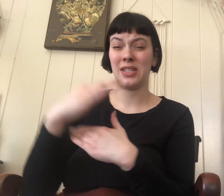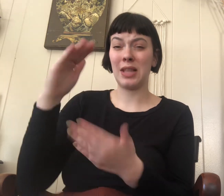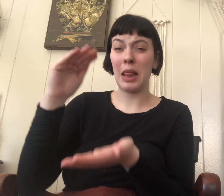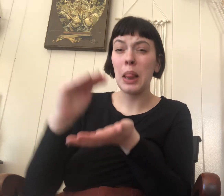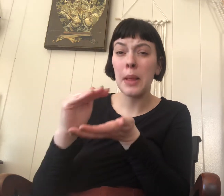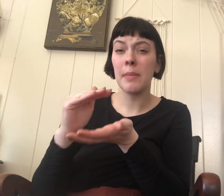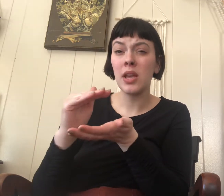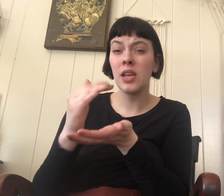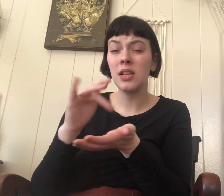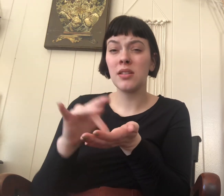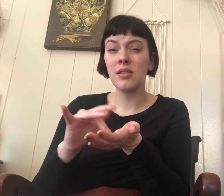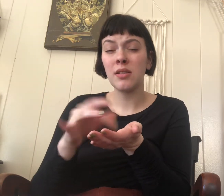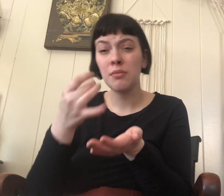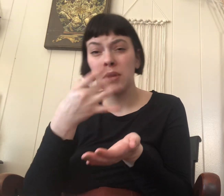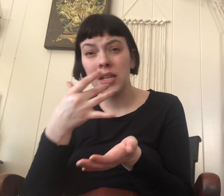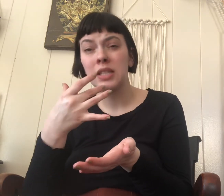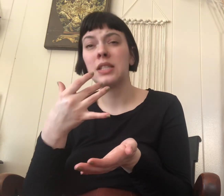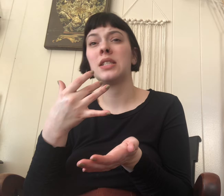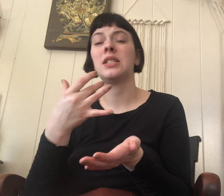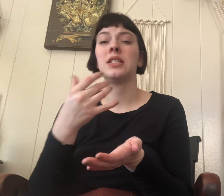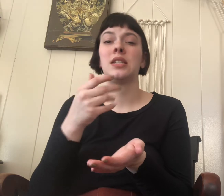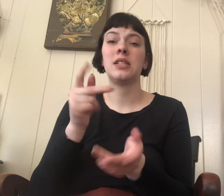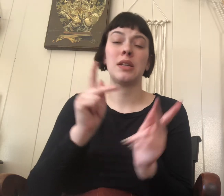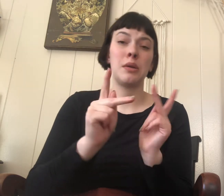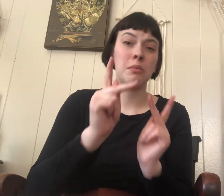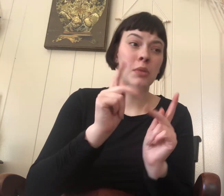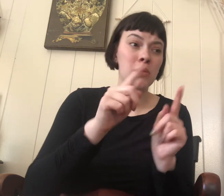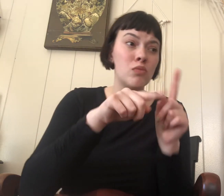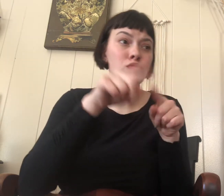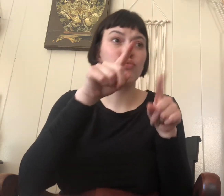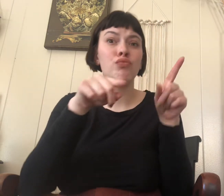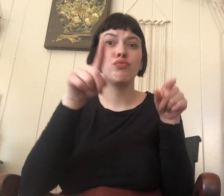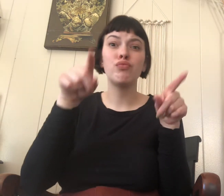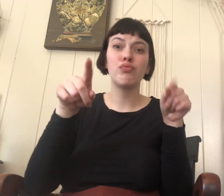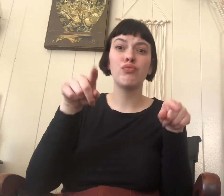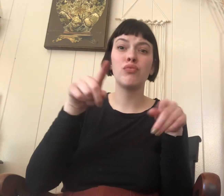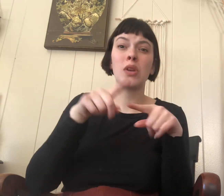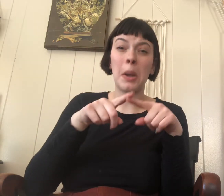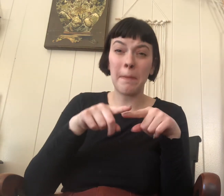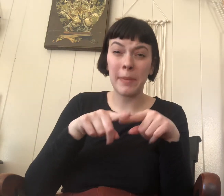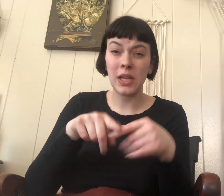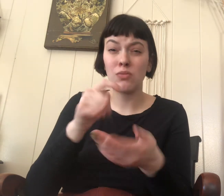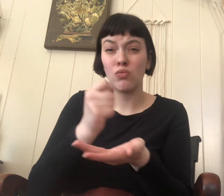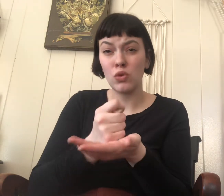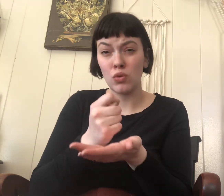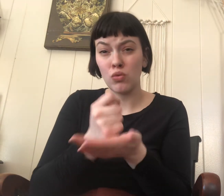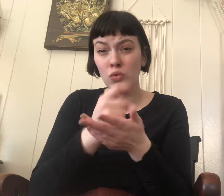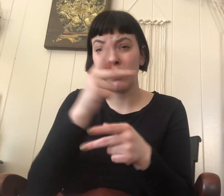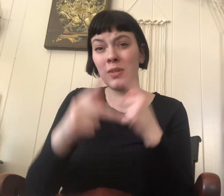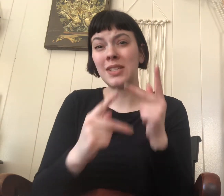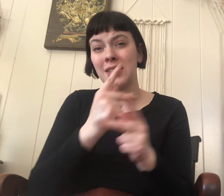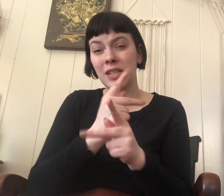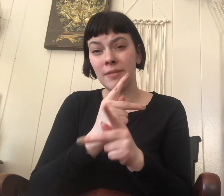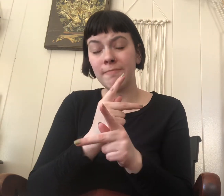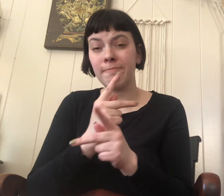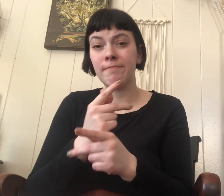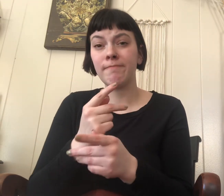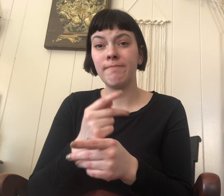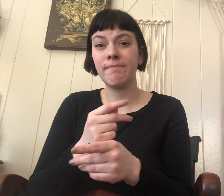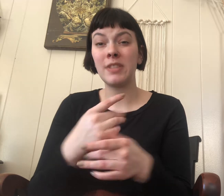to person and depending on the type of treatment you're getting. But usually it would be anywhere from about 2 hours to the better part of a day.